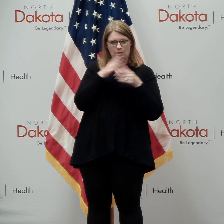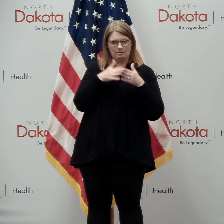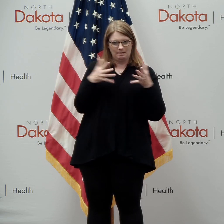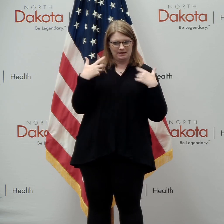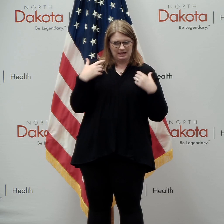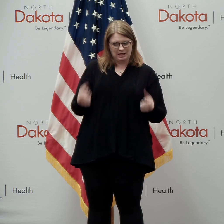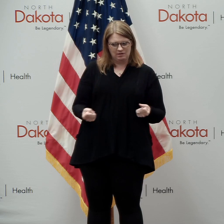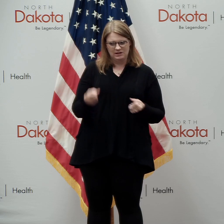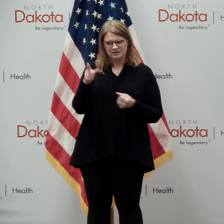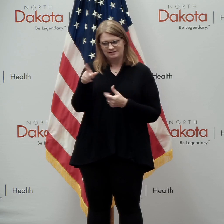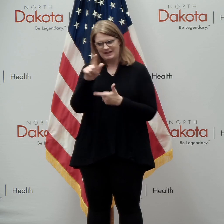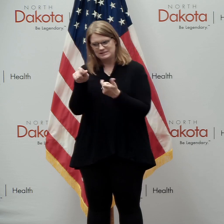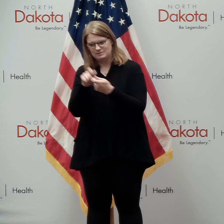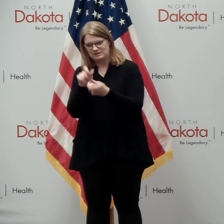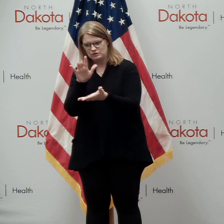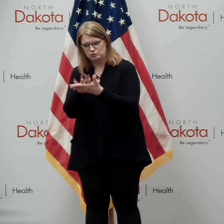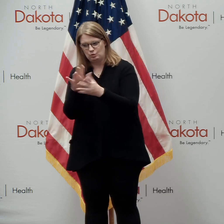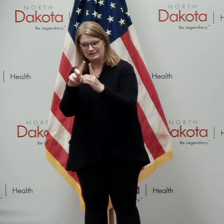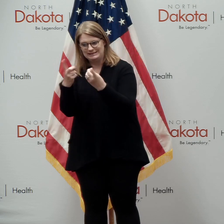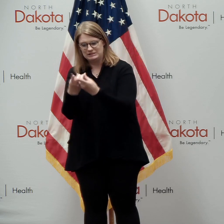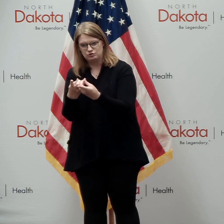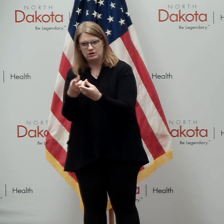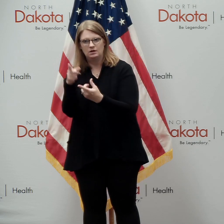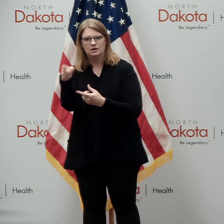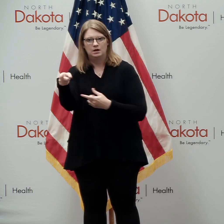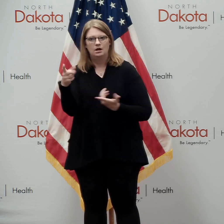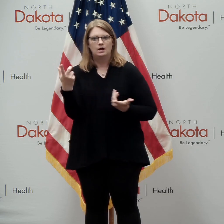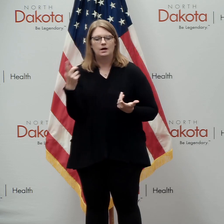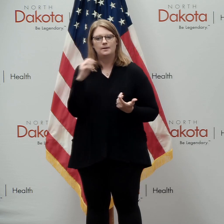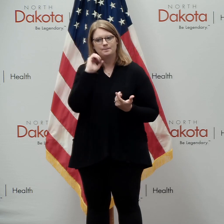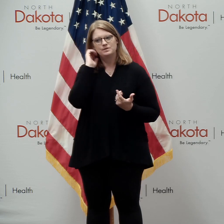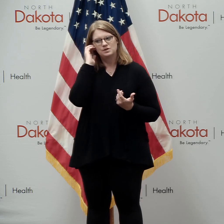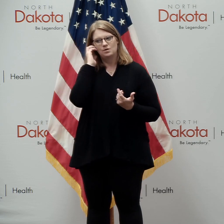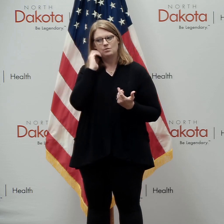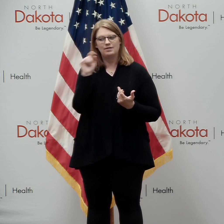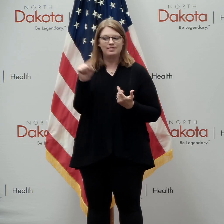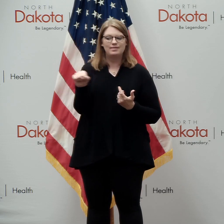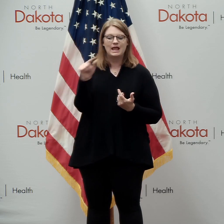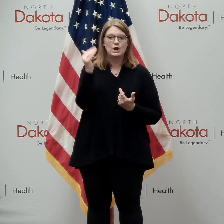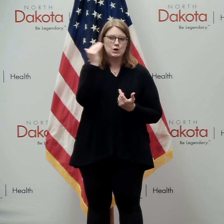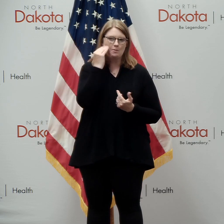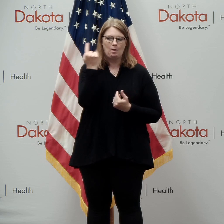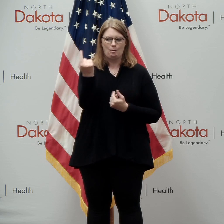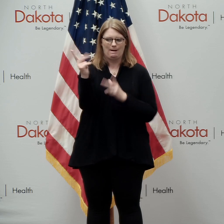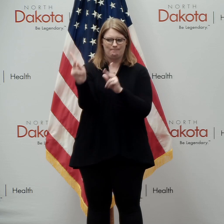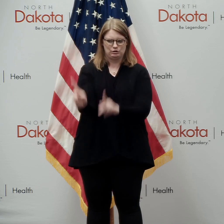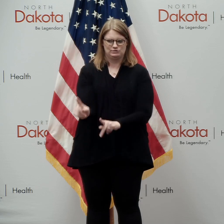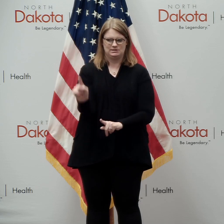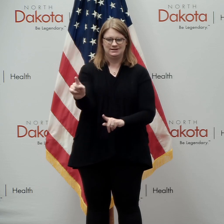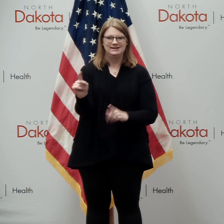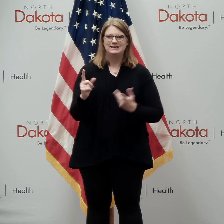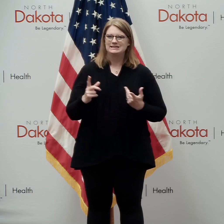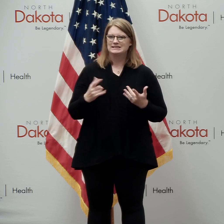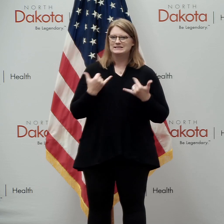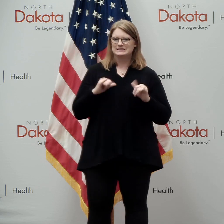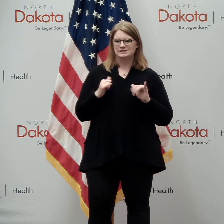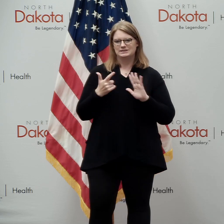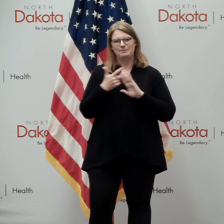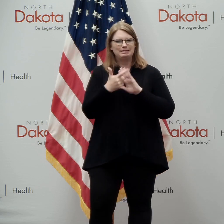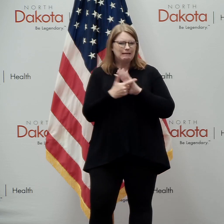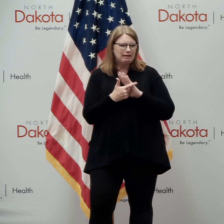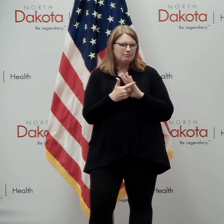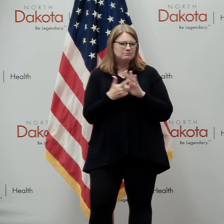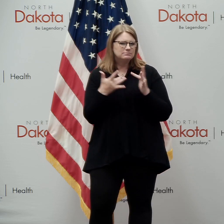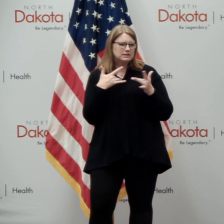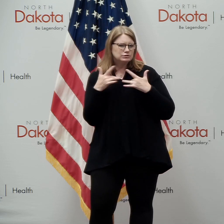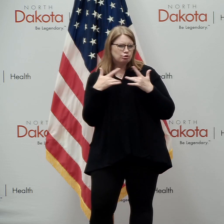to the school district, so the school district isn't flying blind, but there's still, I think we've got some legal hurdles or legal concerns